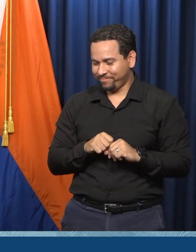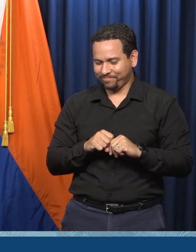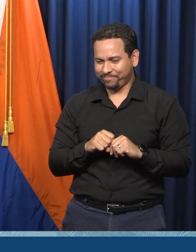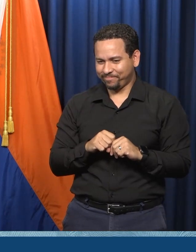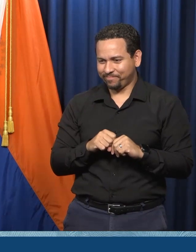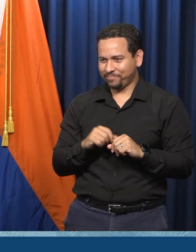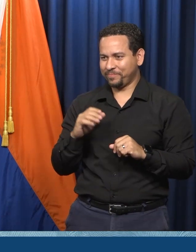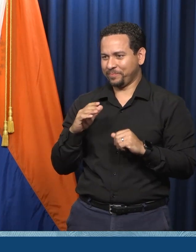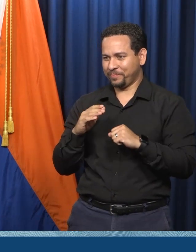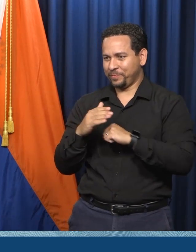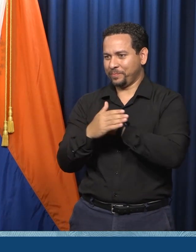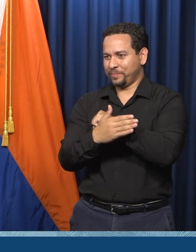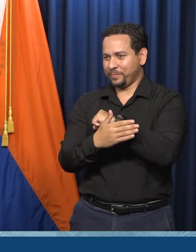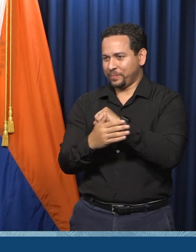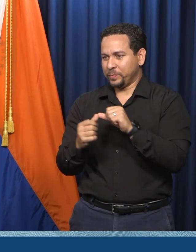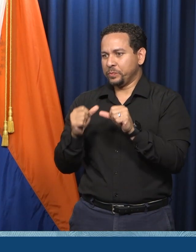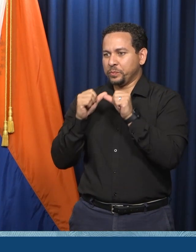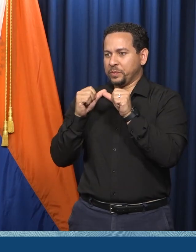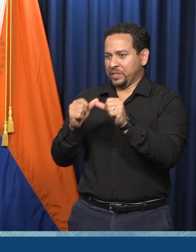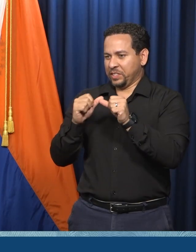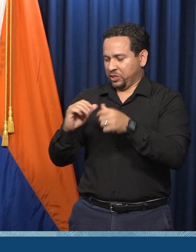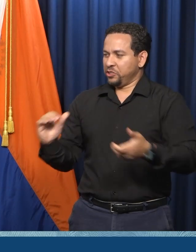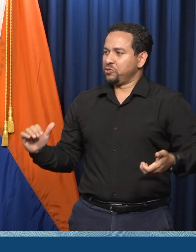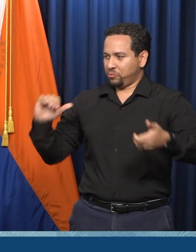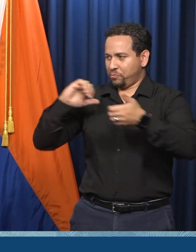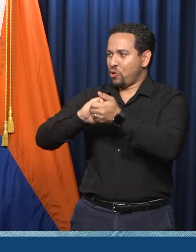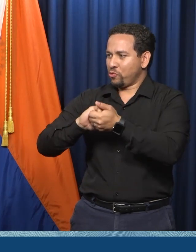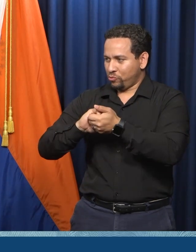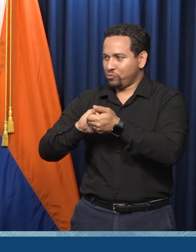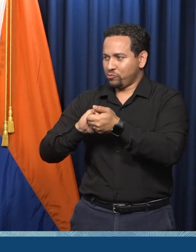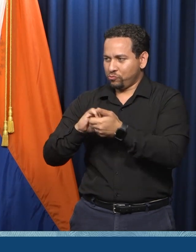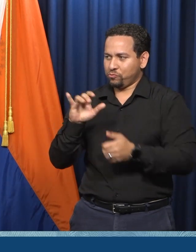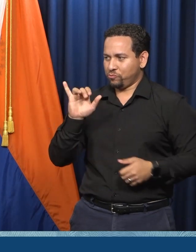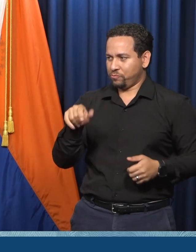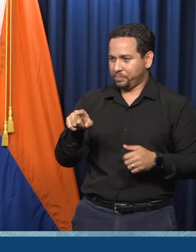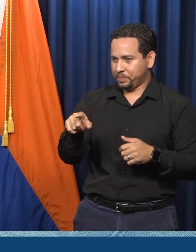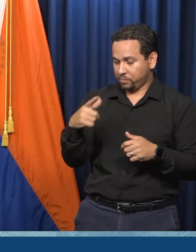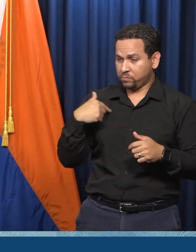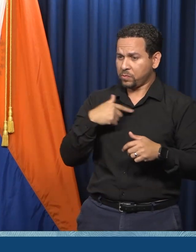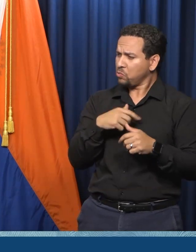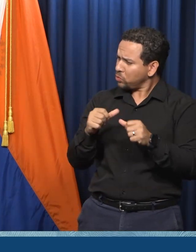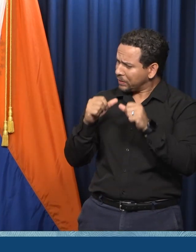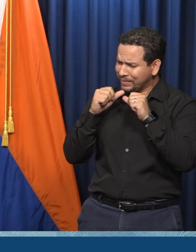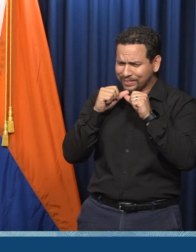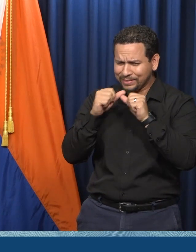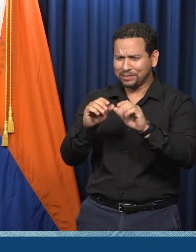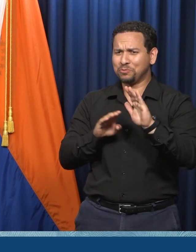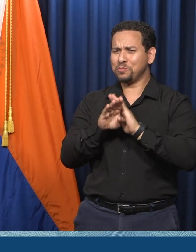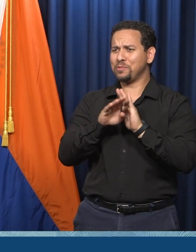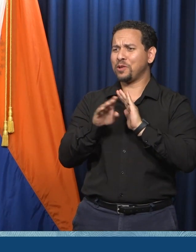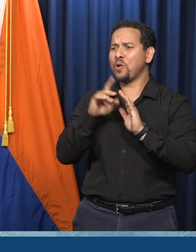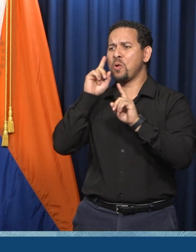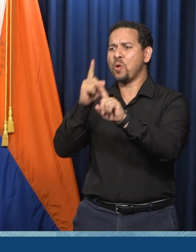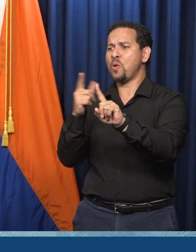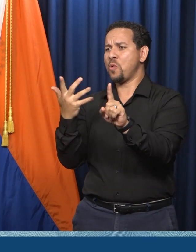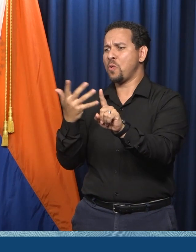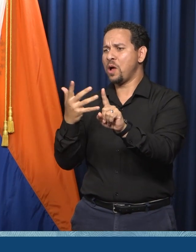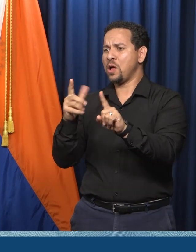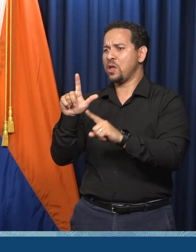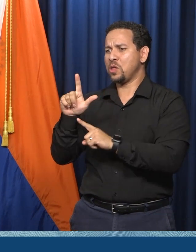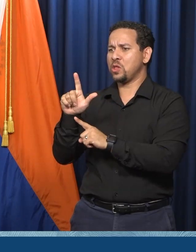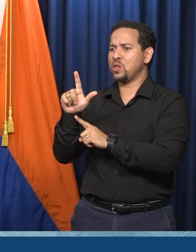government, and we'll continue to progress and make Lewisboro the place that everyone wants to move